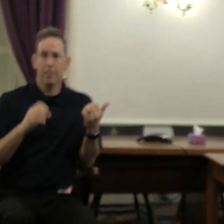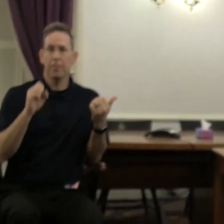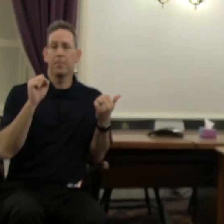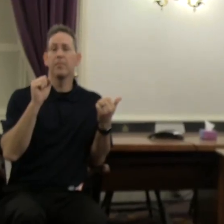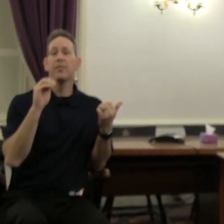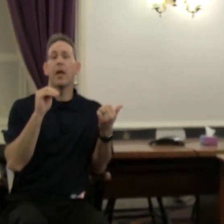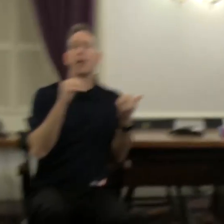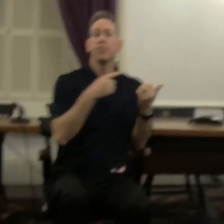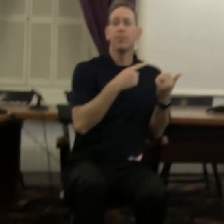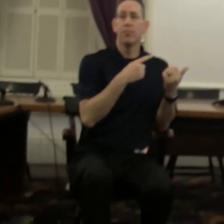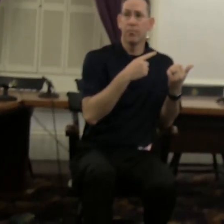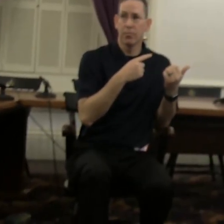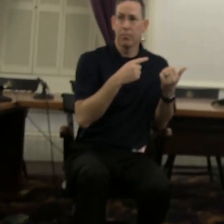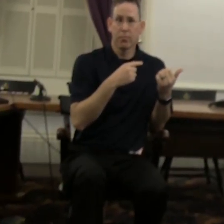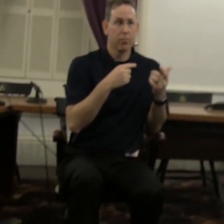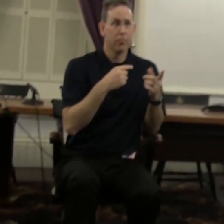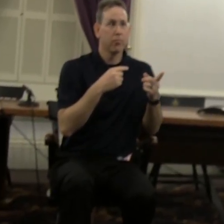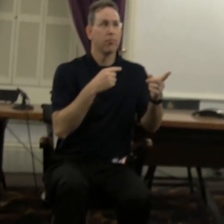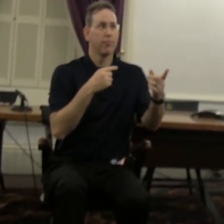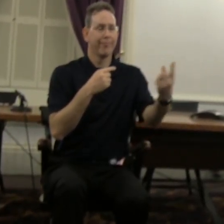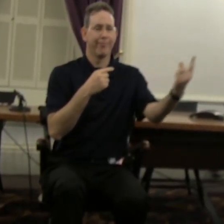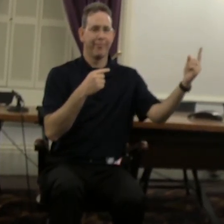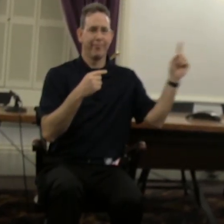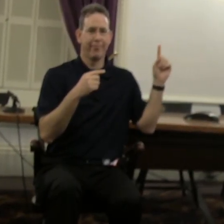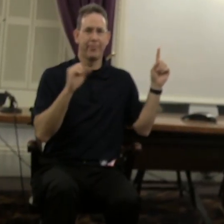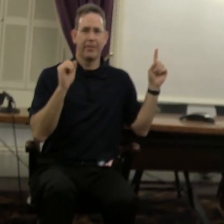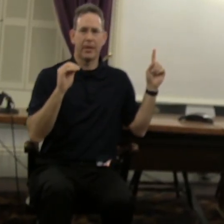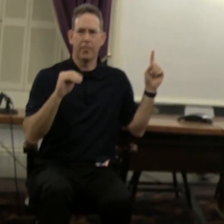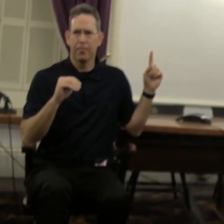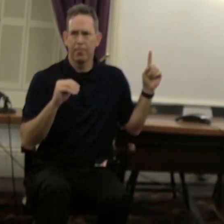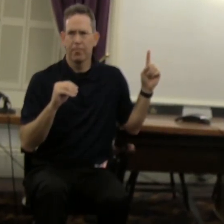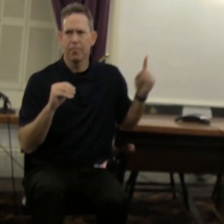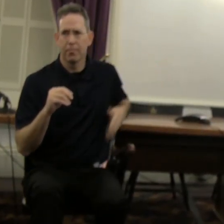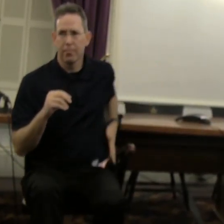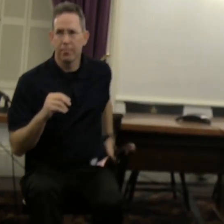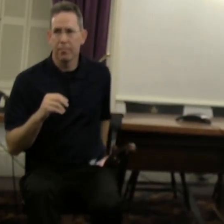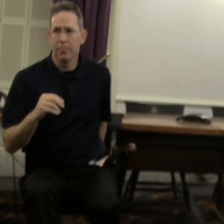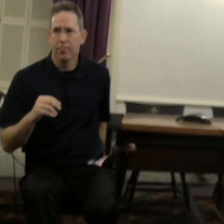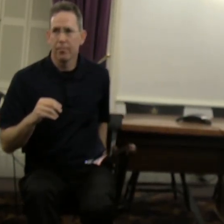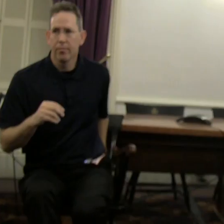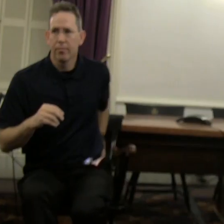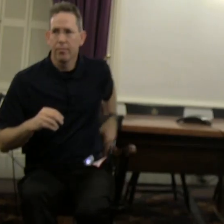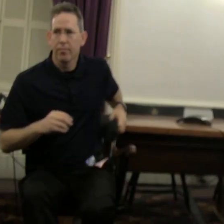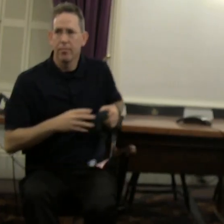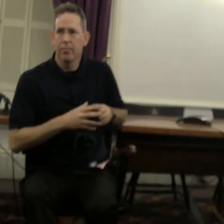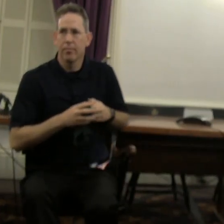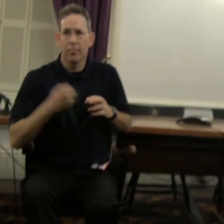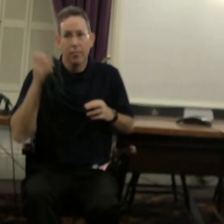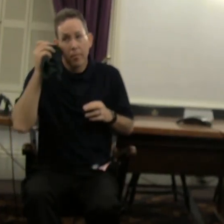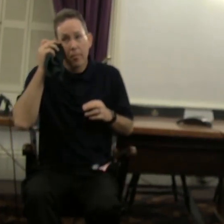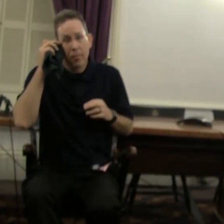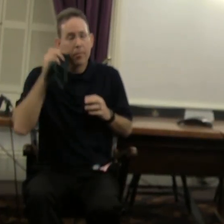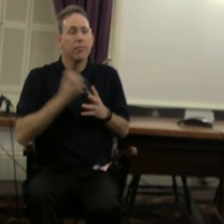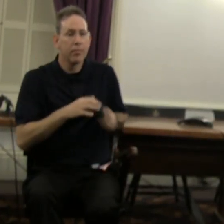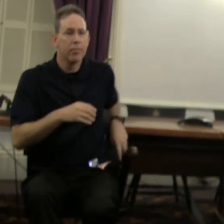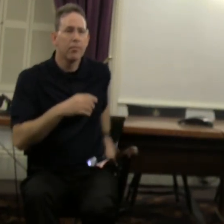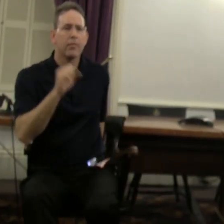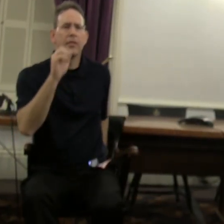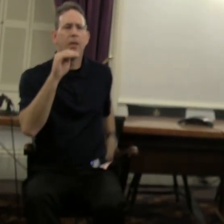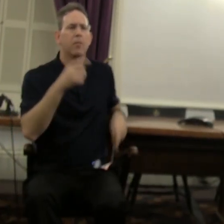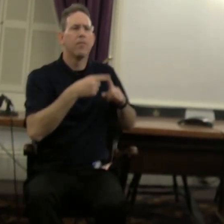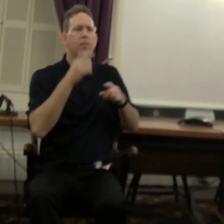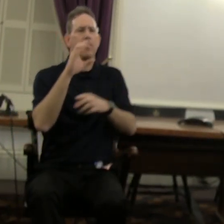now I'd like to introduce Sam List, a leader in Vermont's disability rights community on many levels. Sam serves on many councils and boards and